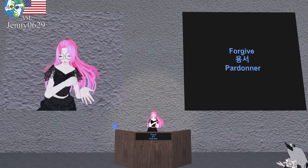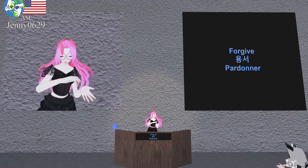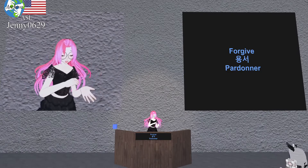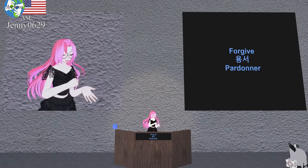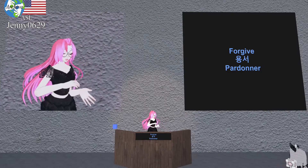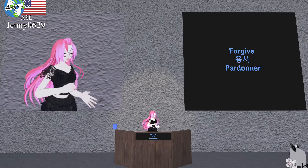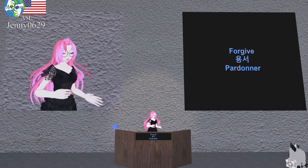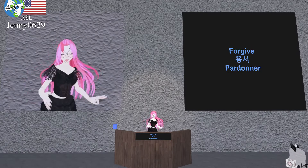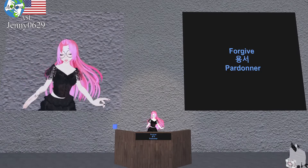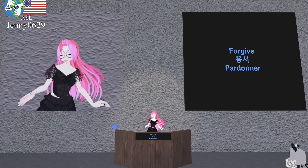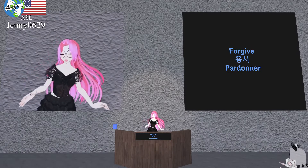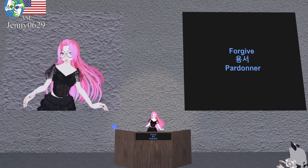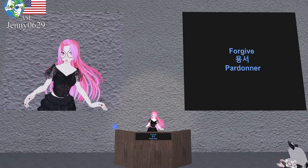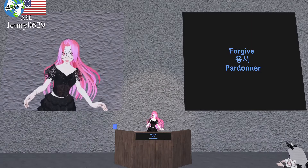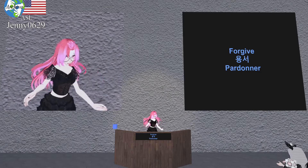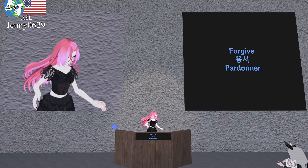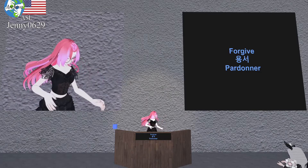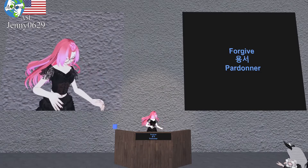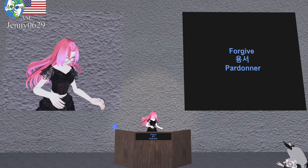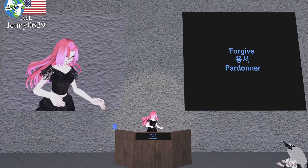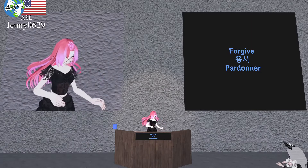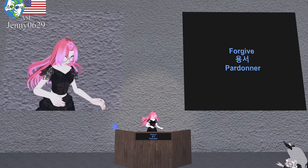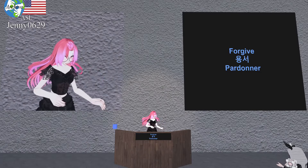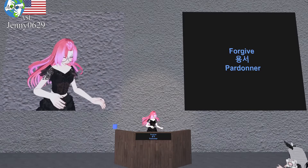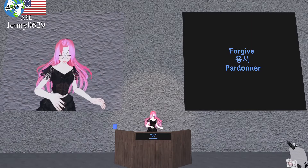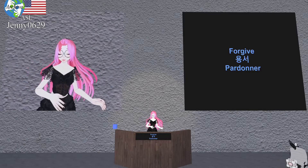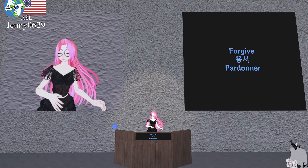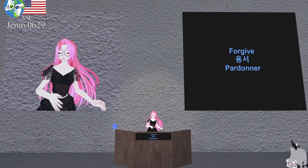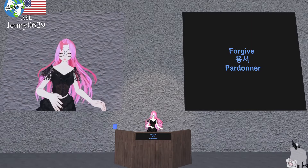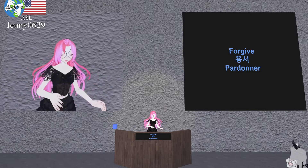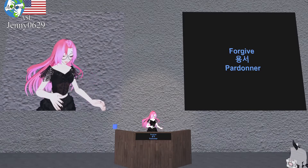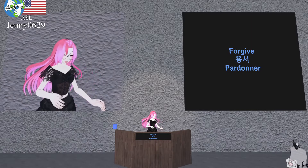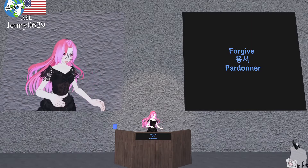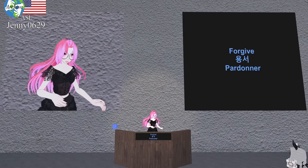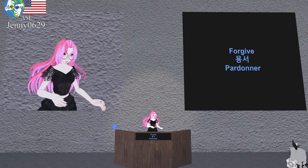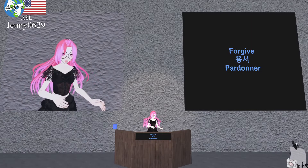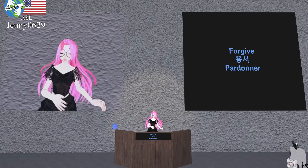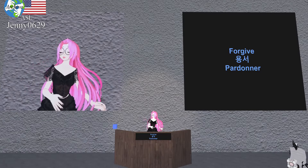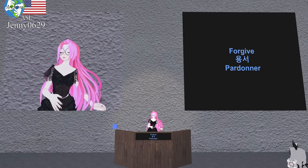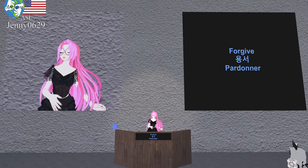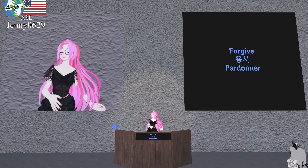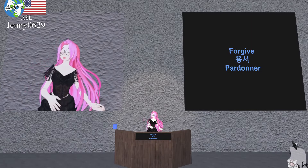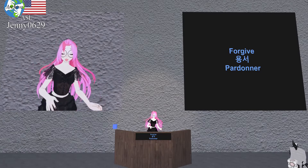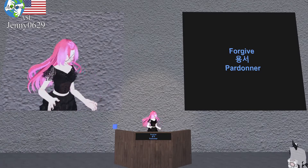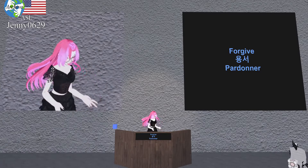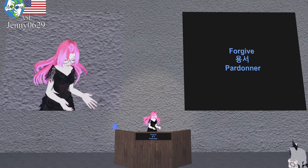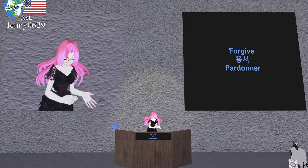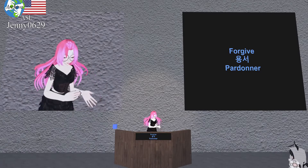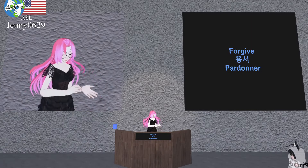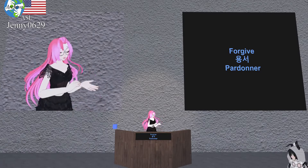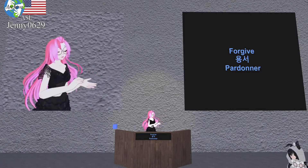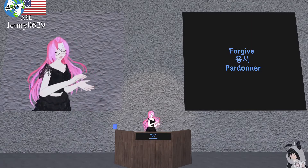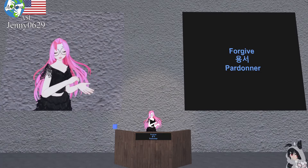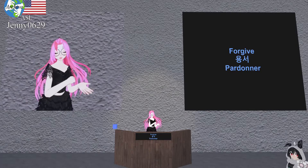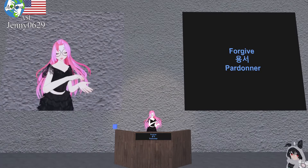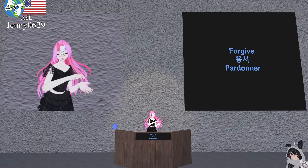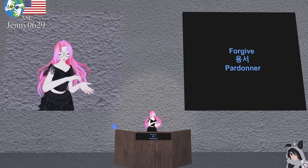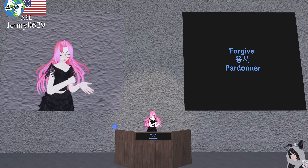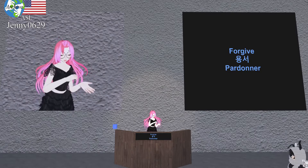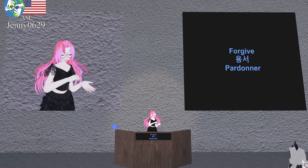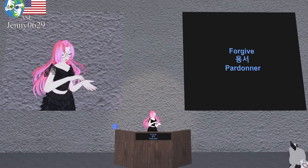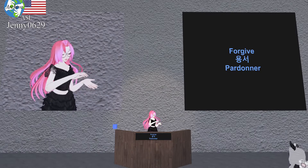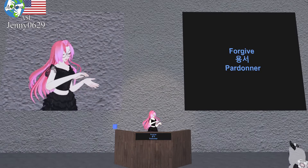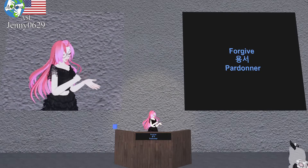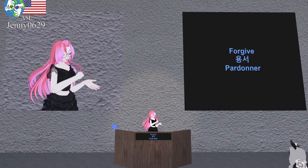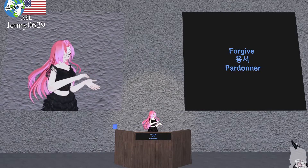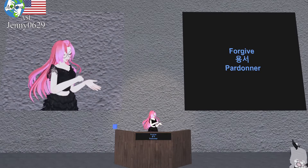me, or I have an excuse, or whatever it is. Somebody's avatar is in the floor. All right, I fixed it. Okay,